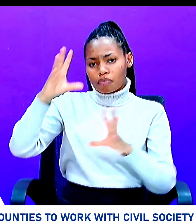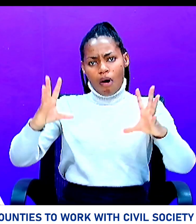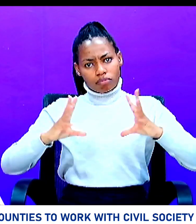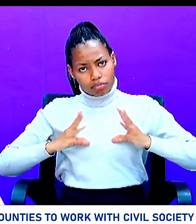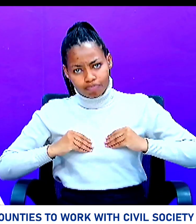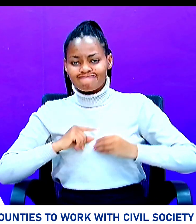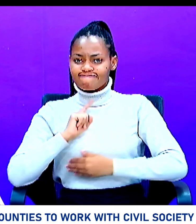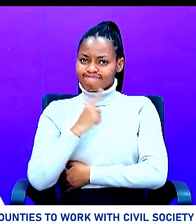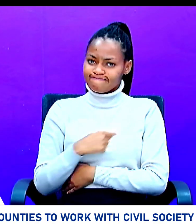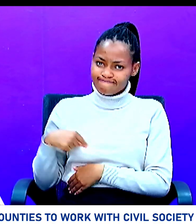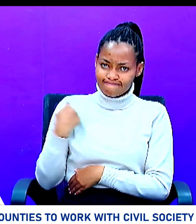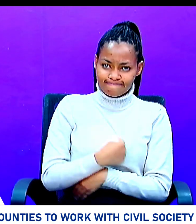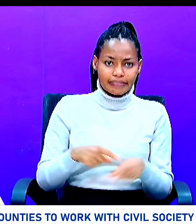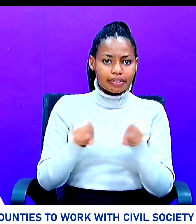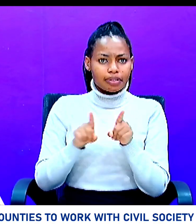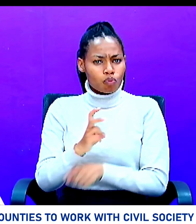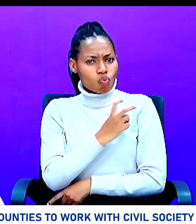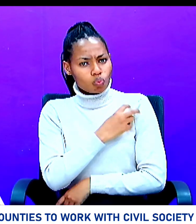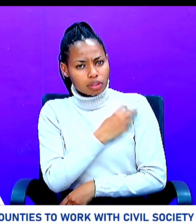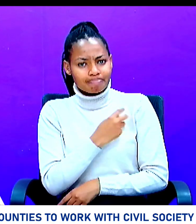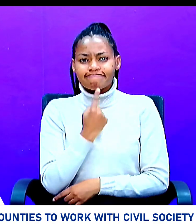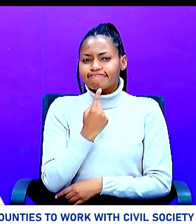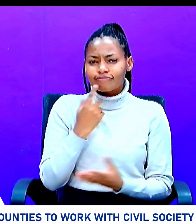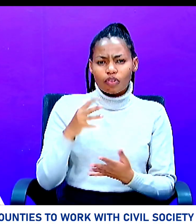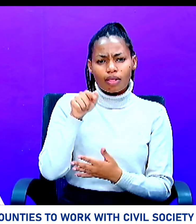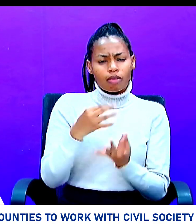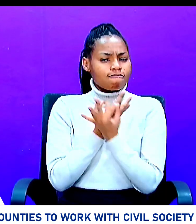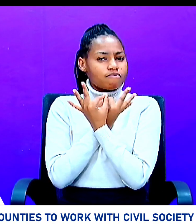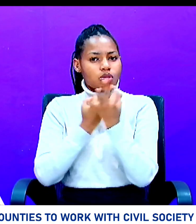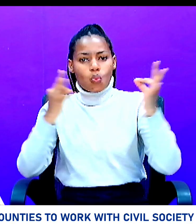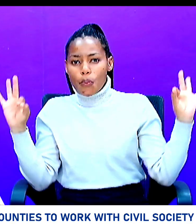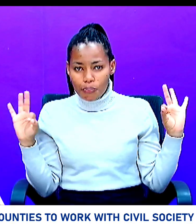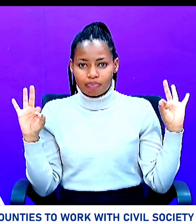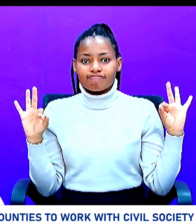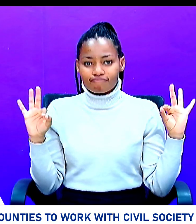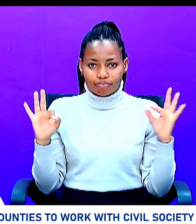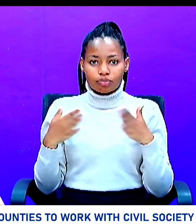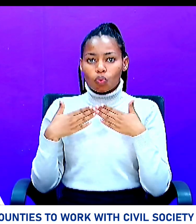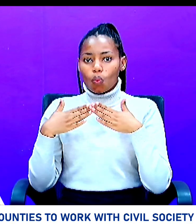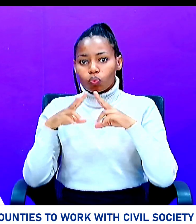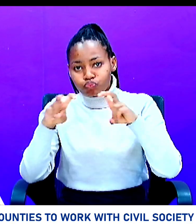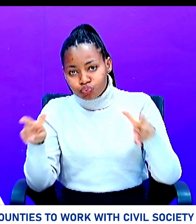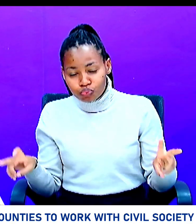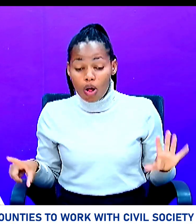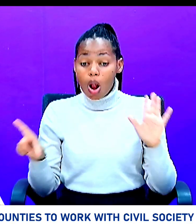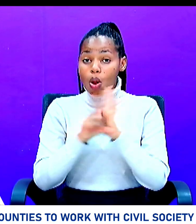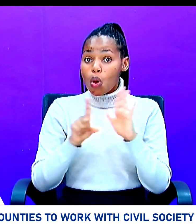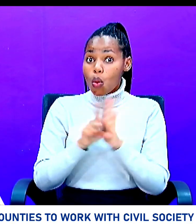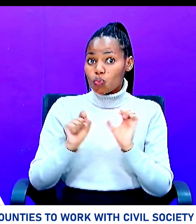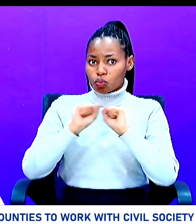urged governors to accept correction and constructive criticism, saying that free and unhindered